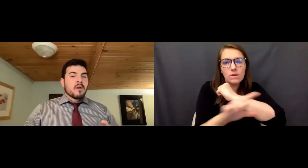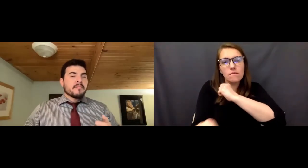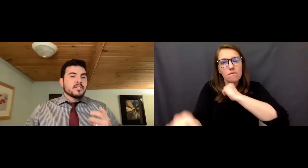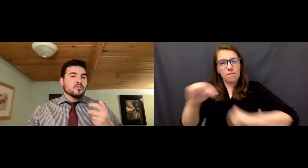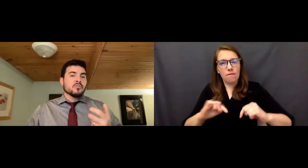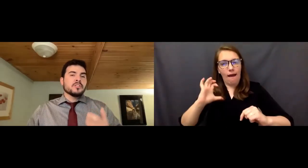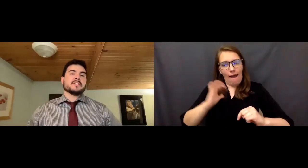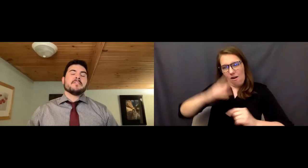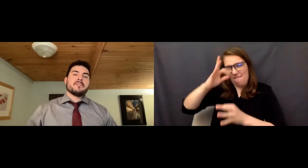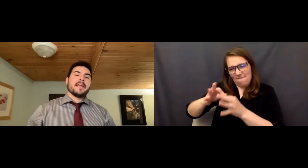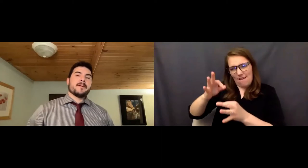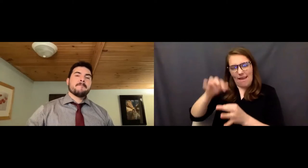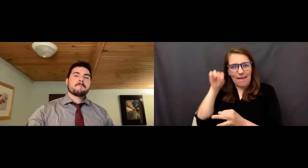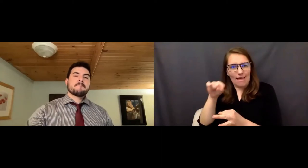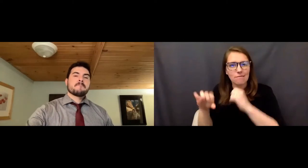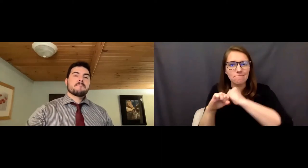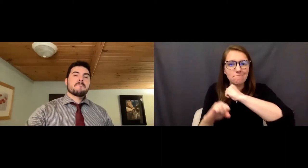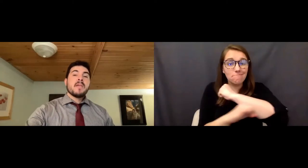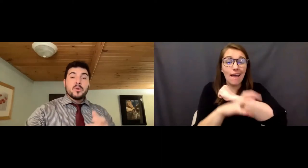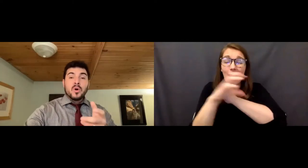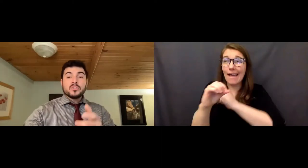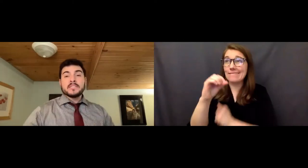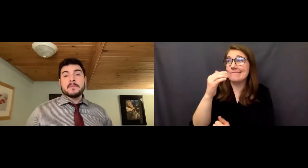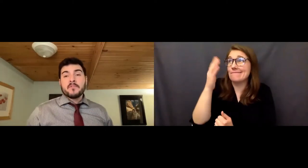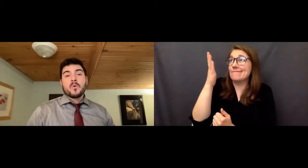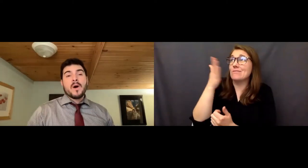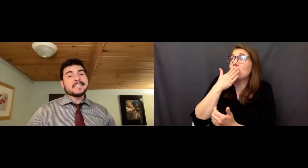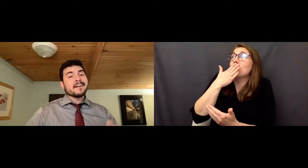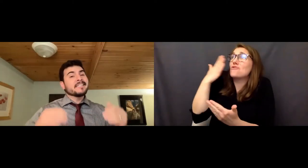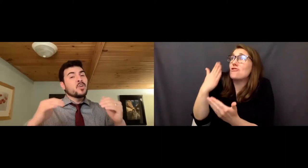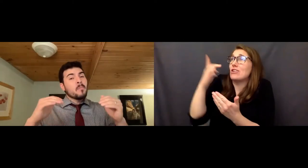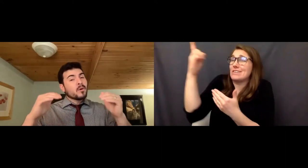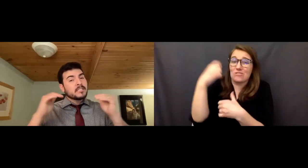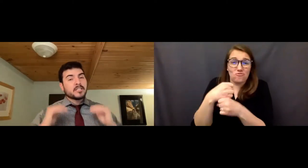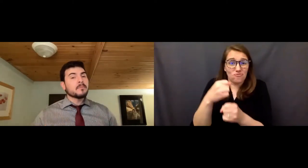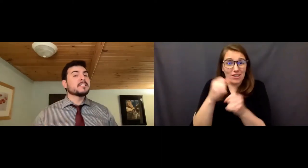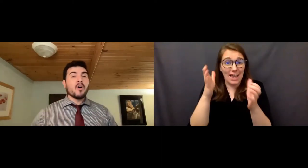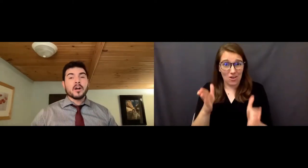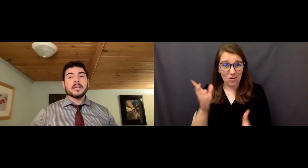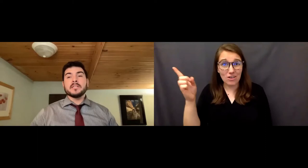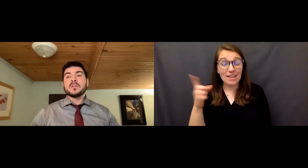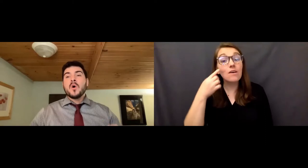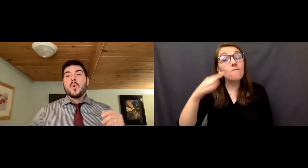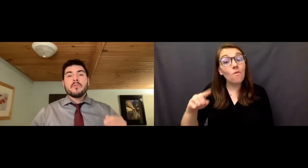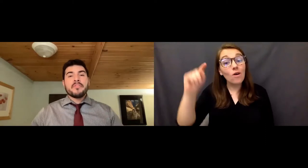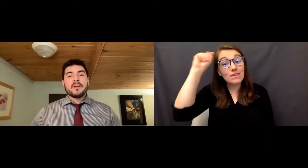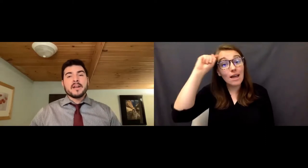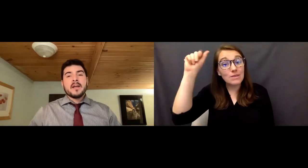in the providential goodness of the Creator. And it would also seem that for Aquinas, there is no more determinative